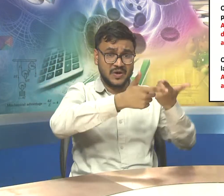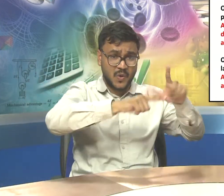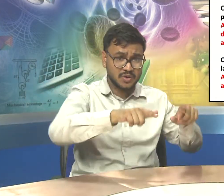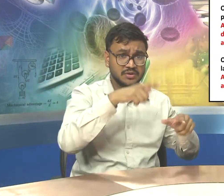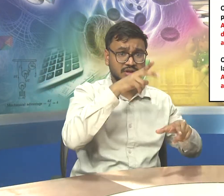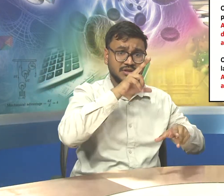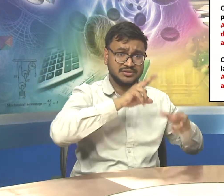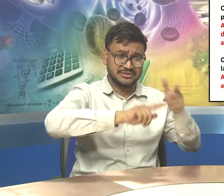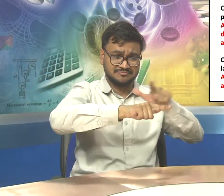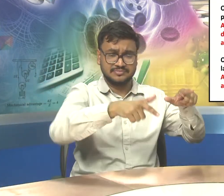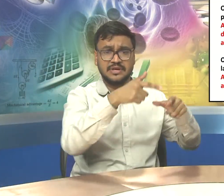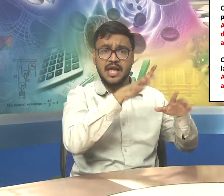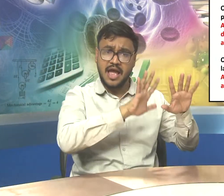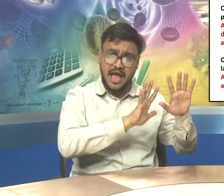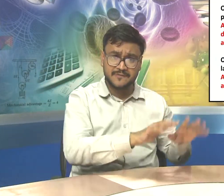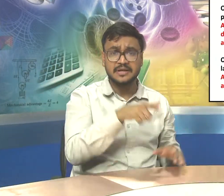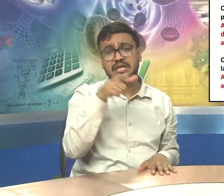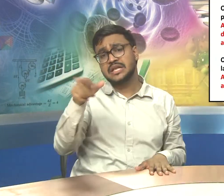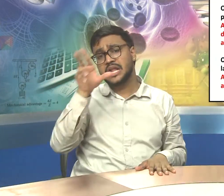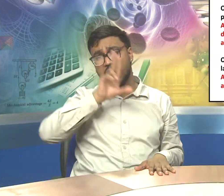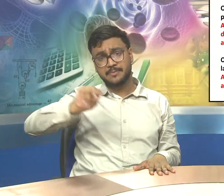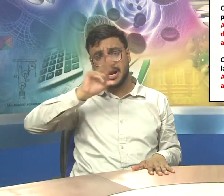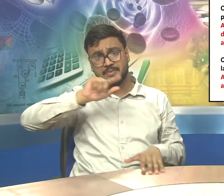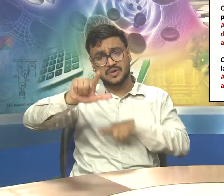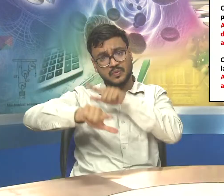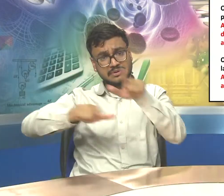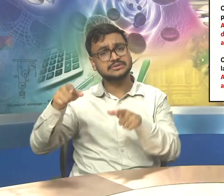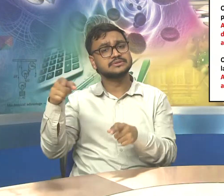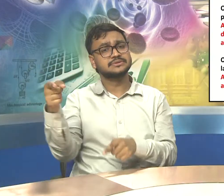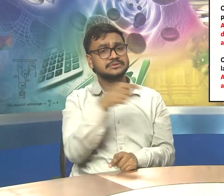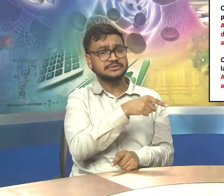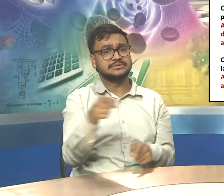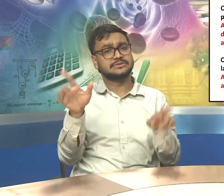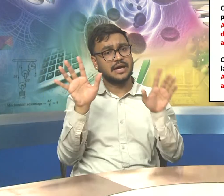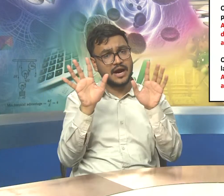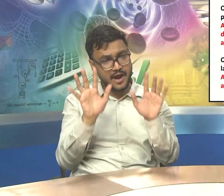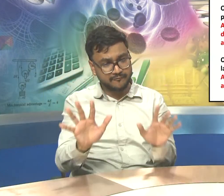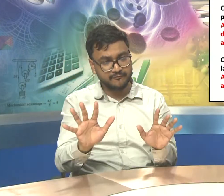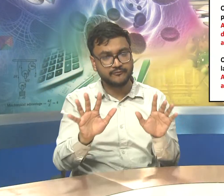language, be it sign language or spoken language.